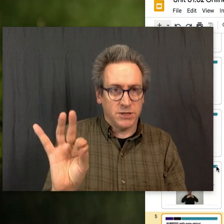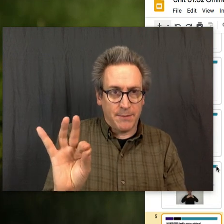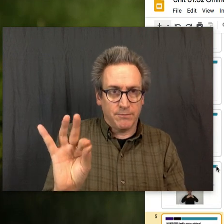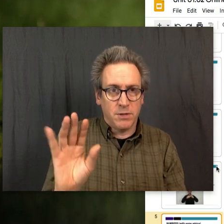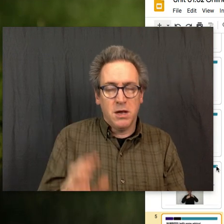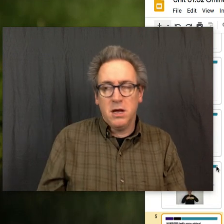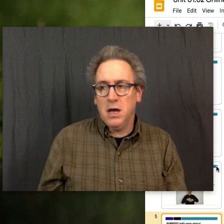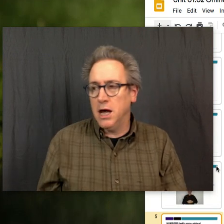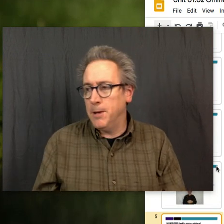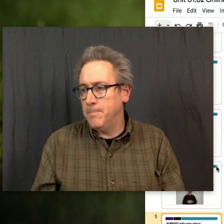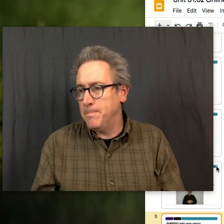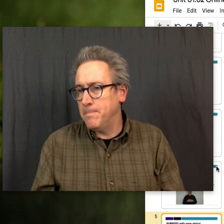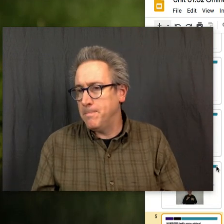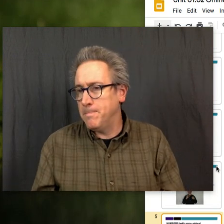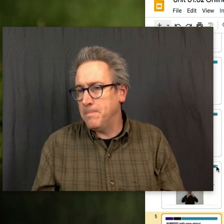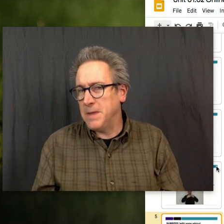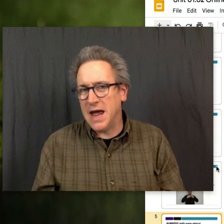double tap.